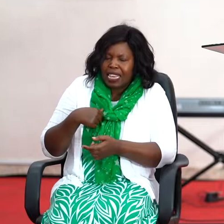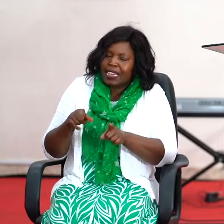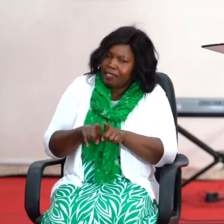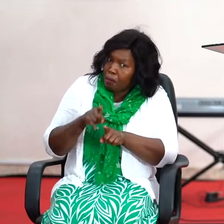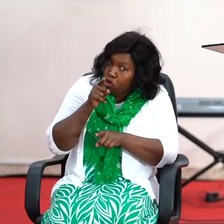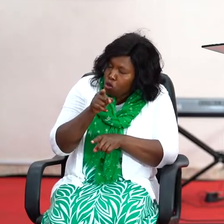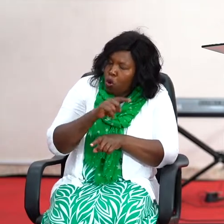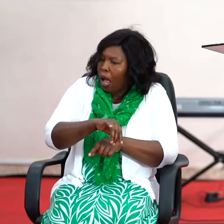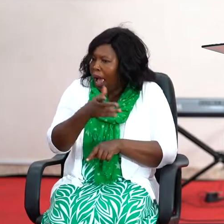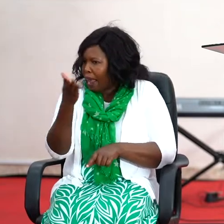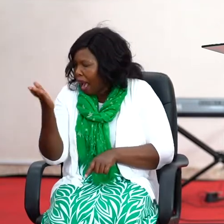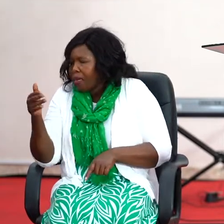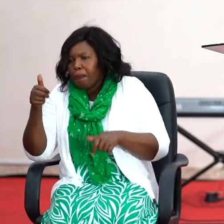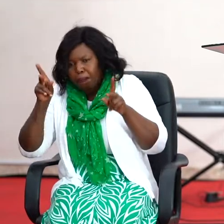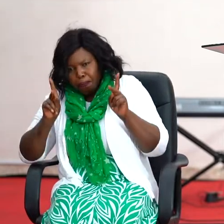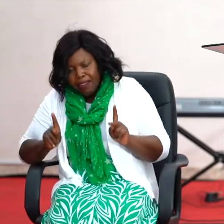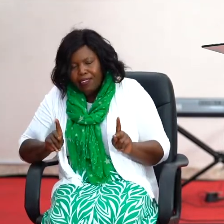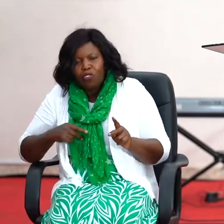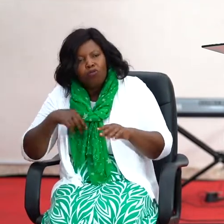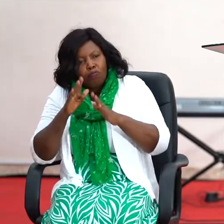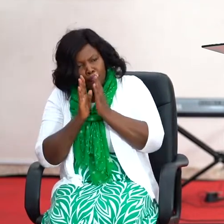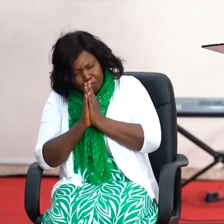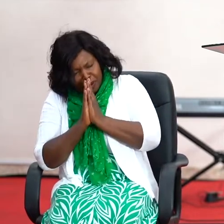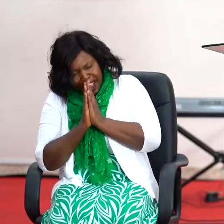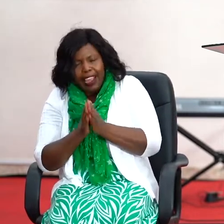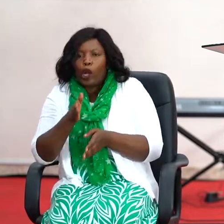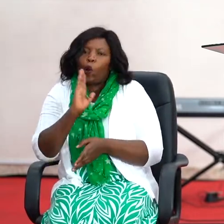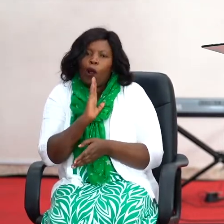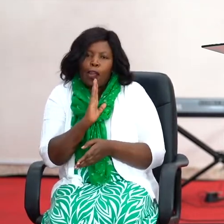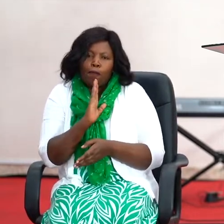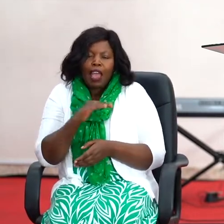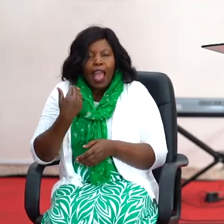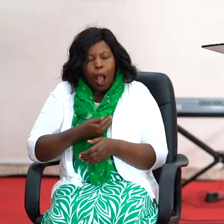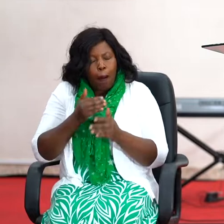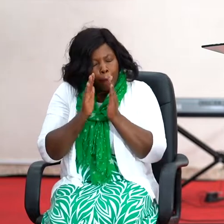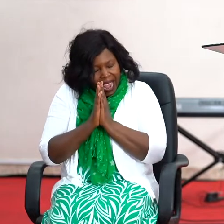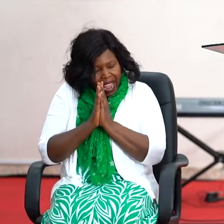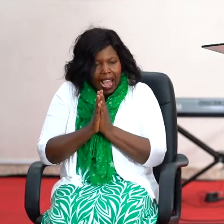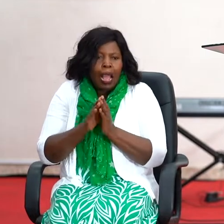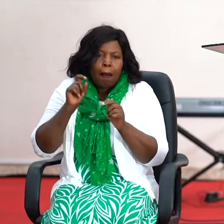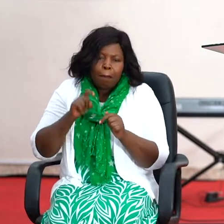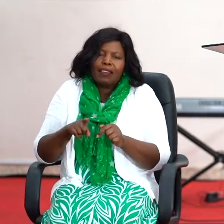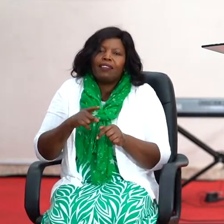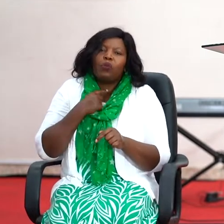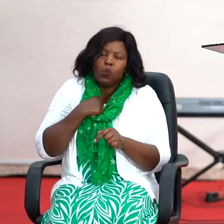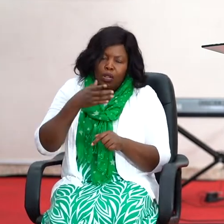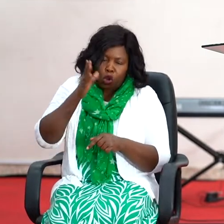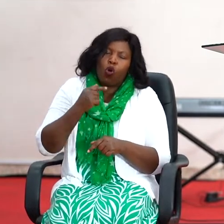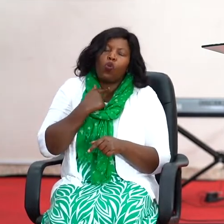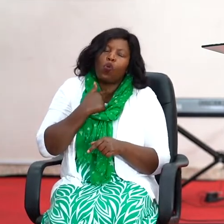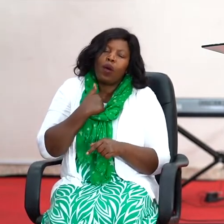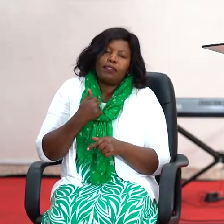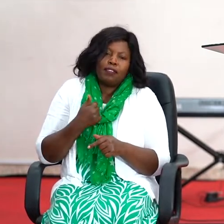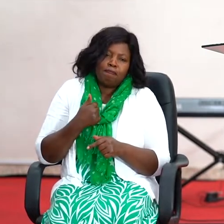the other person that we are supposed to call upon God. Our prayers are much needed. We need to